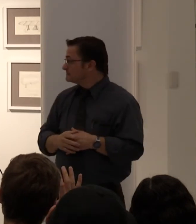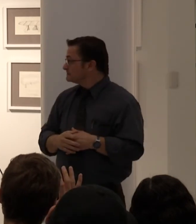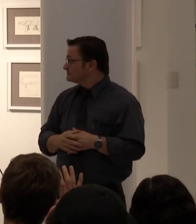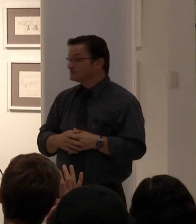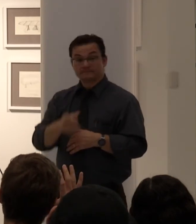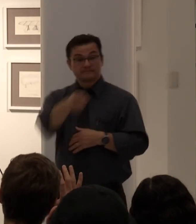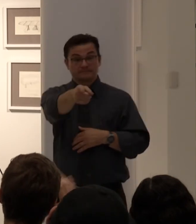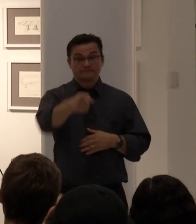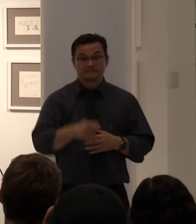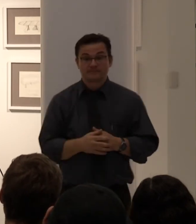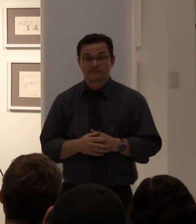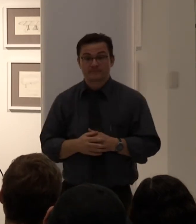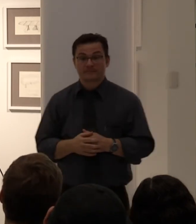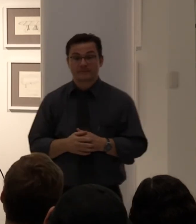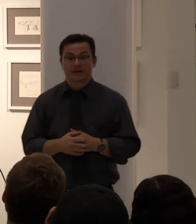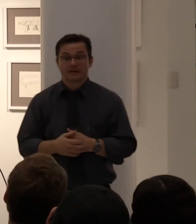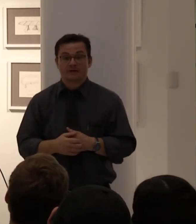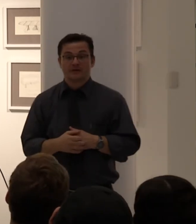Yes?